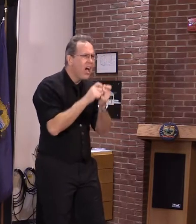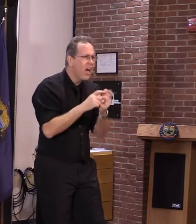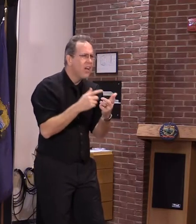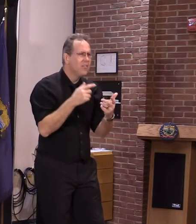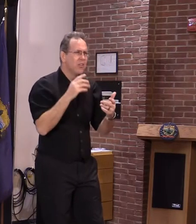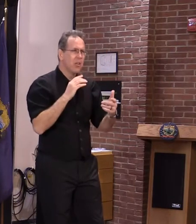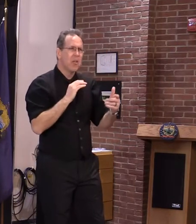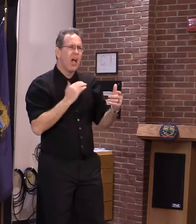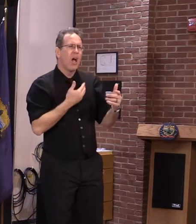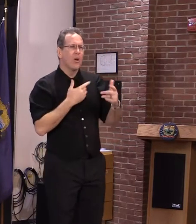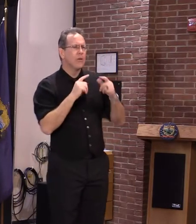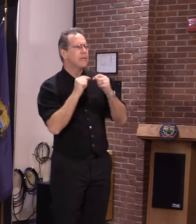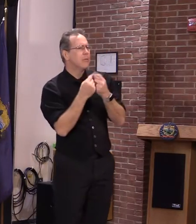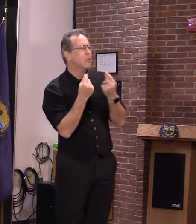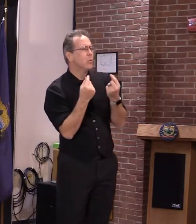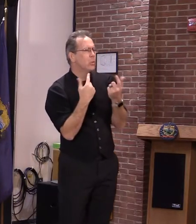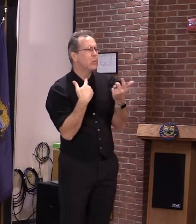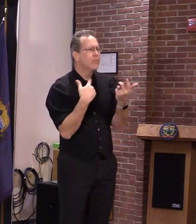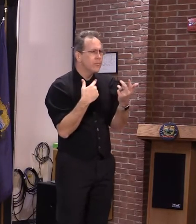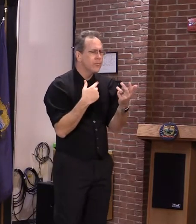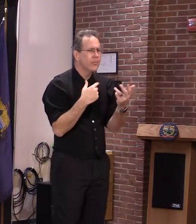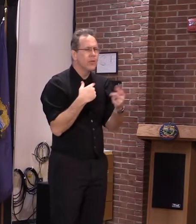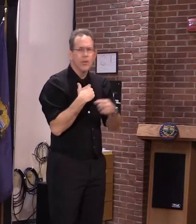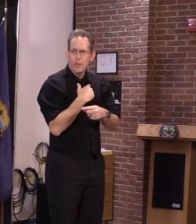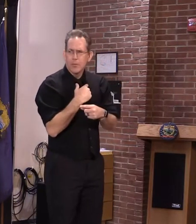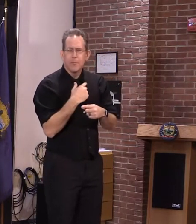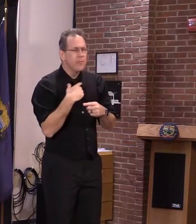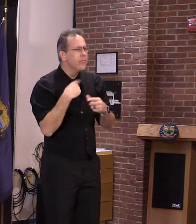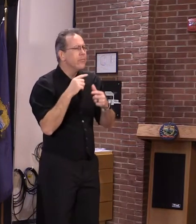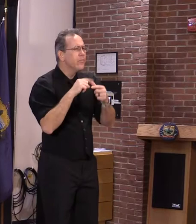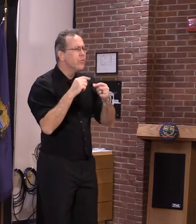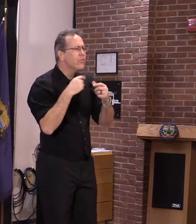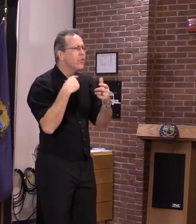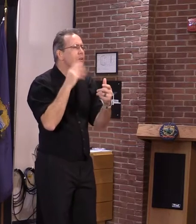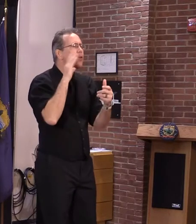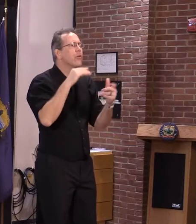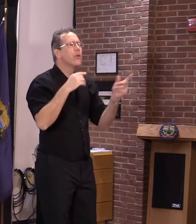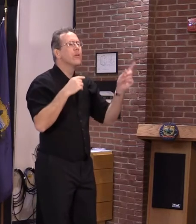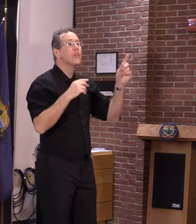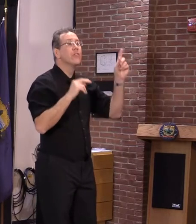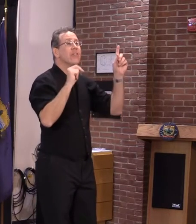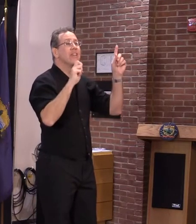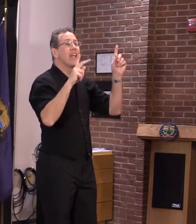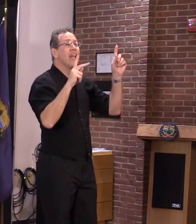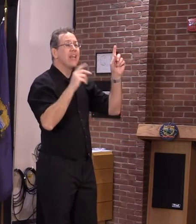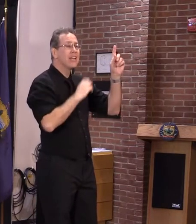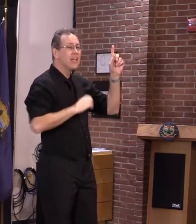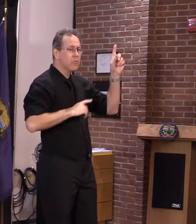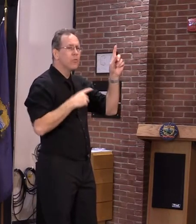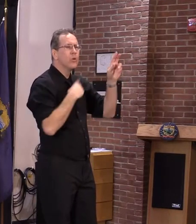information for a missing juvenile in the Northeast Kingdom. It's from the Derby Barracks.